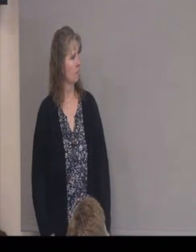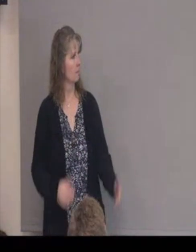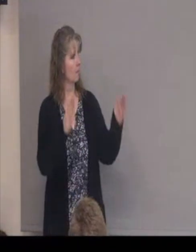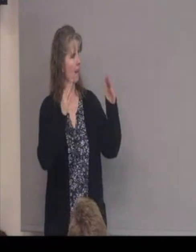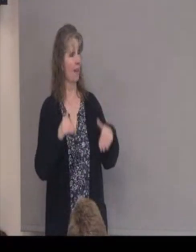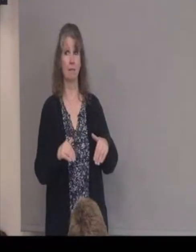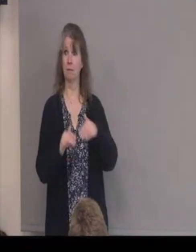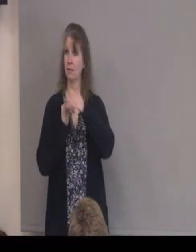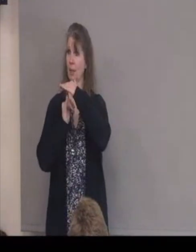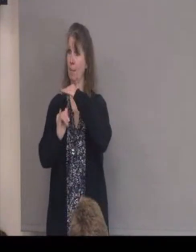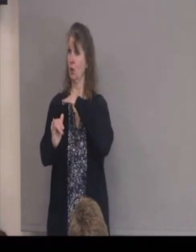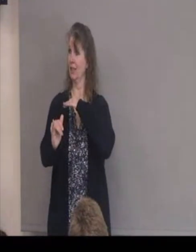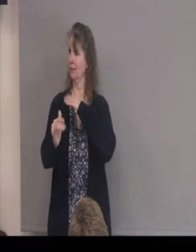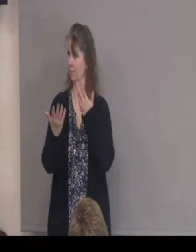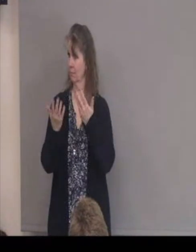other as well.